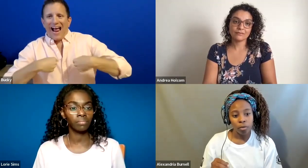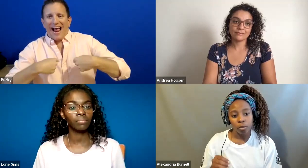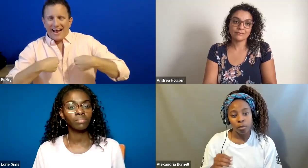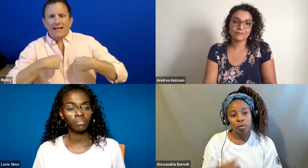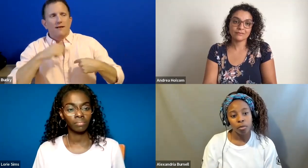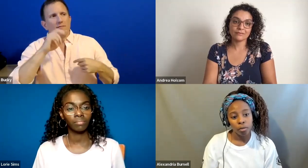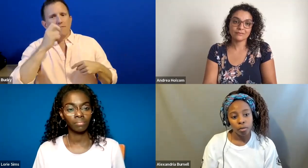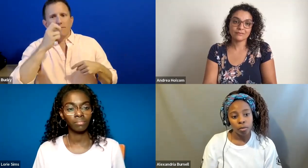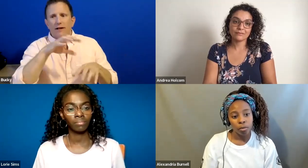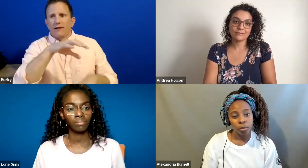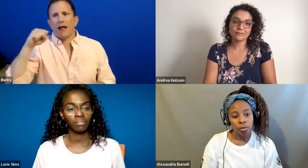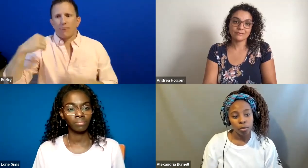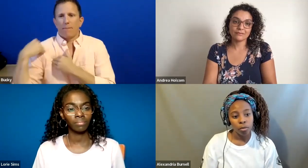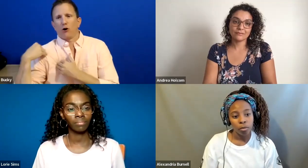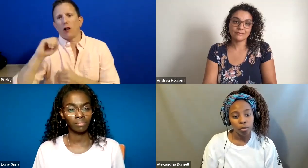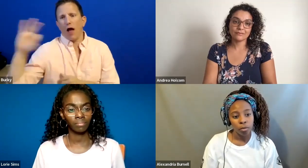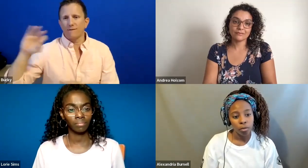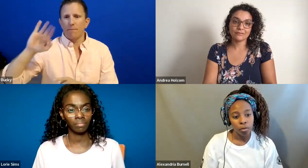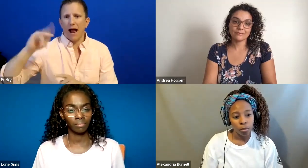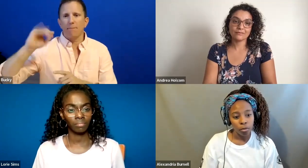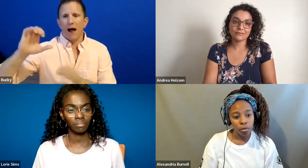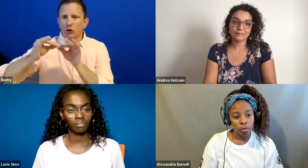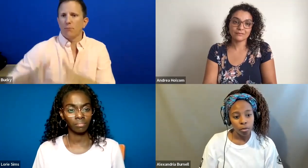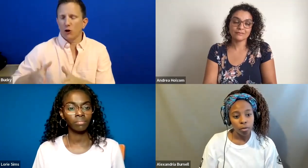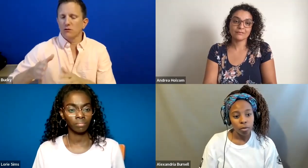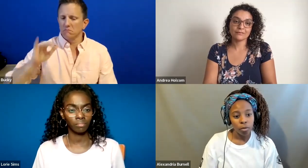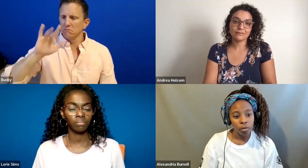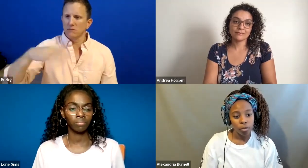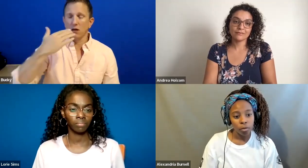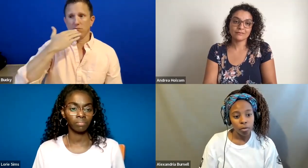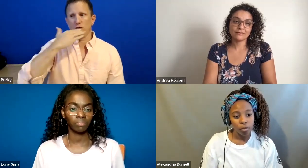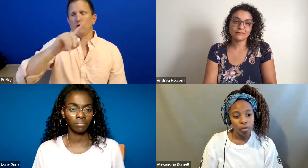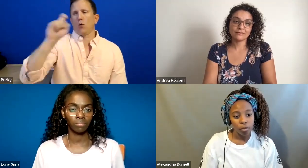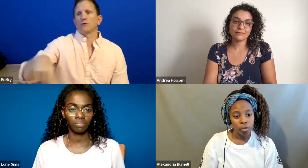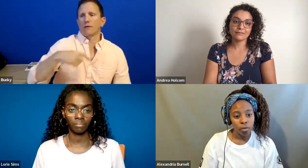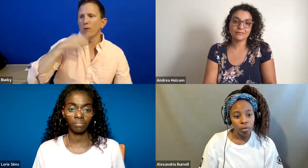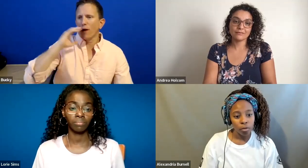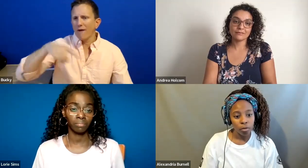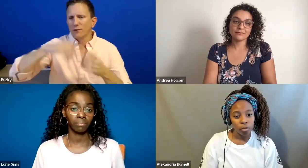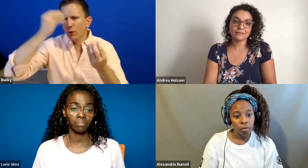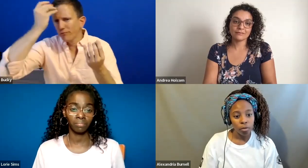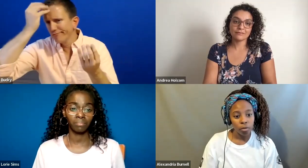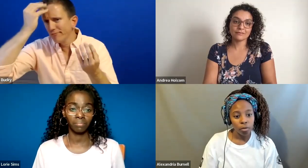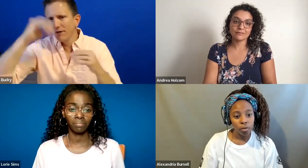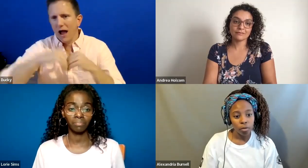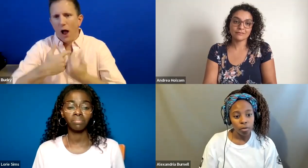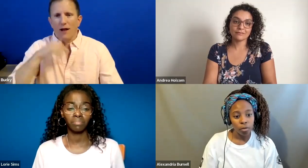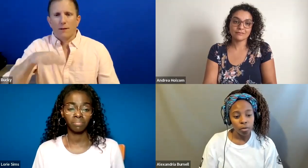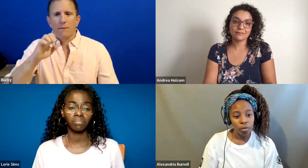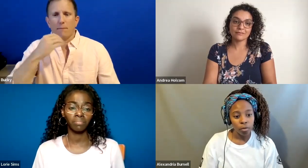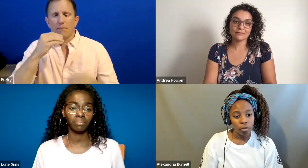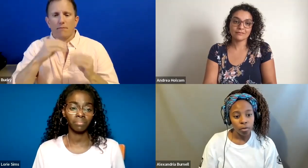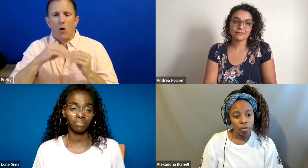to mitigate and take accountability. But as far as myself, I bear accountability in terms of